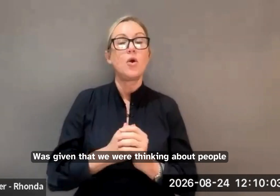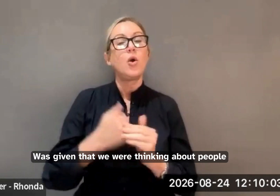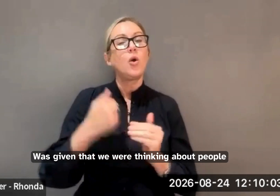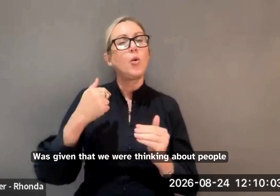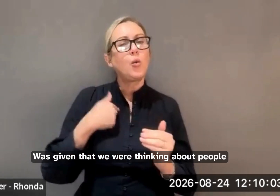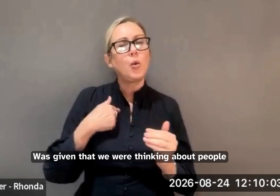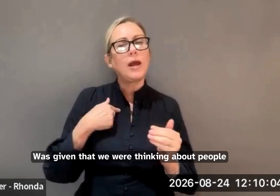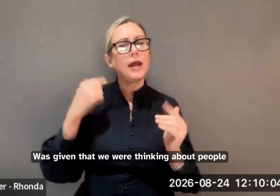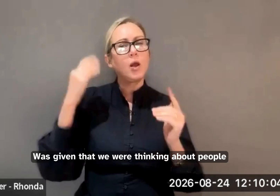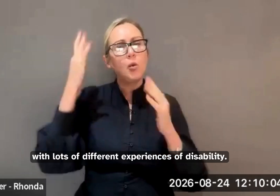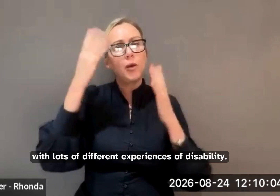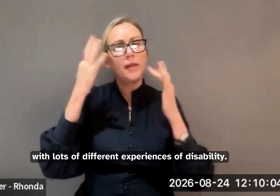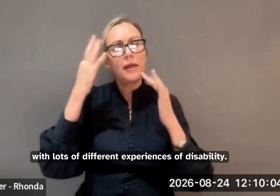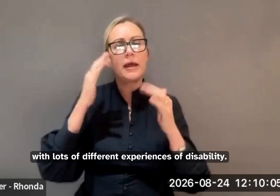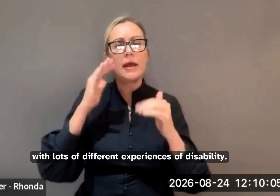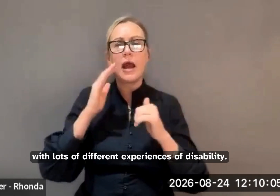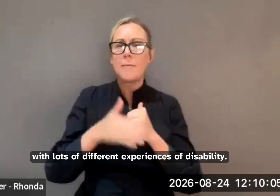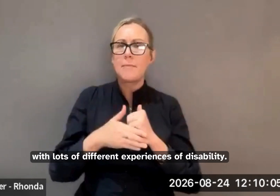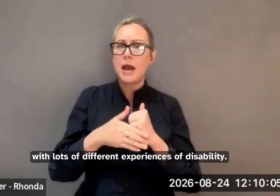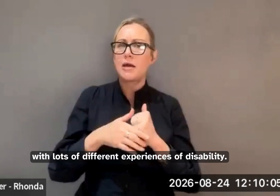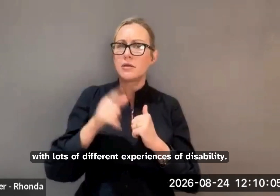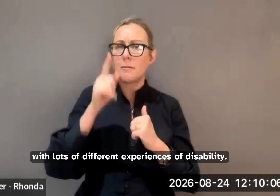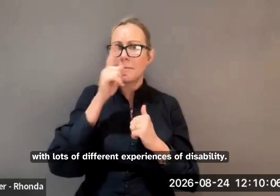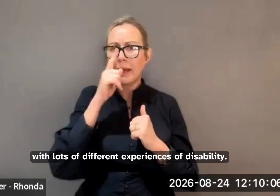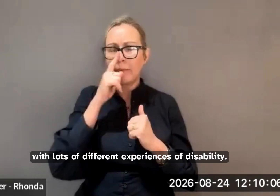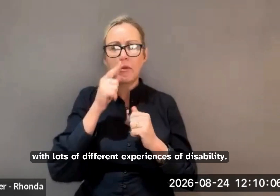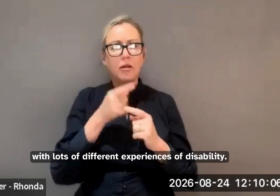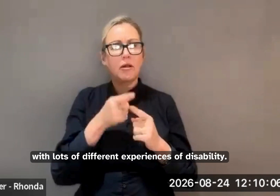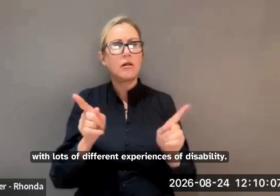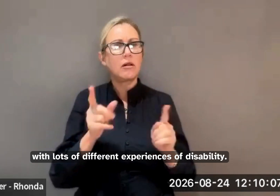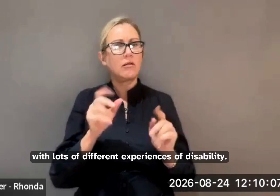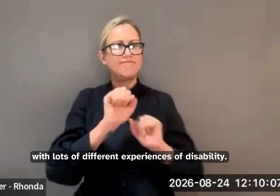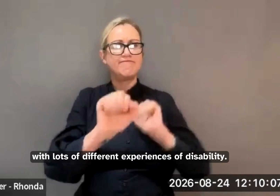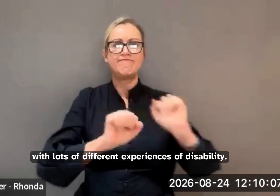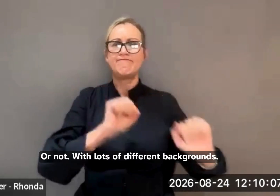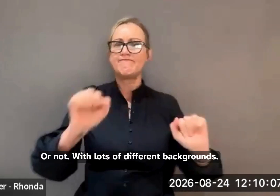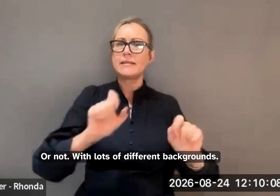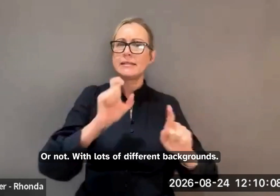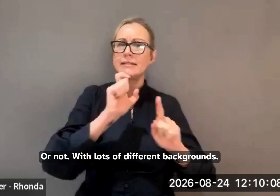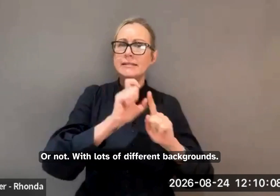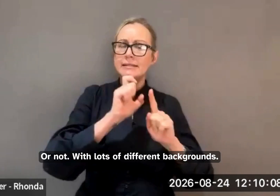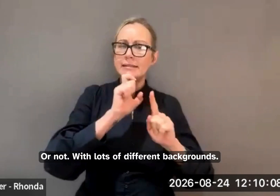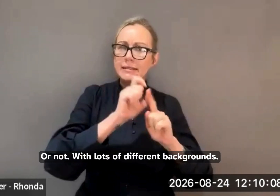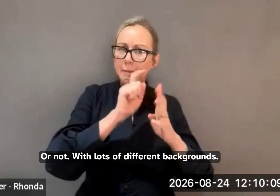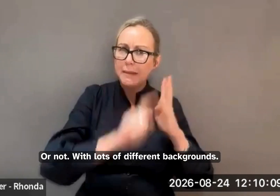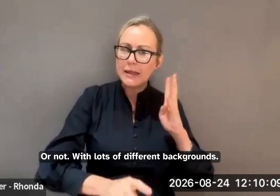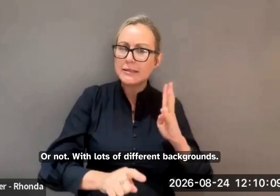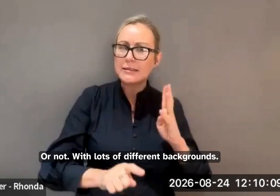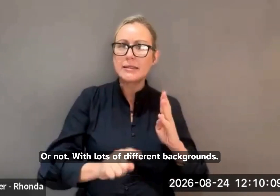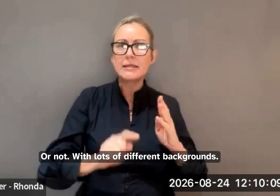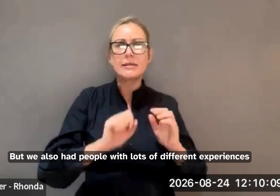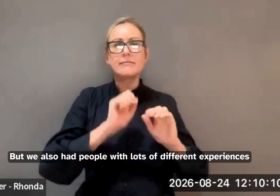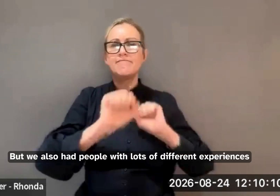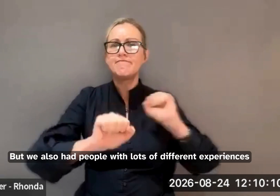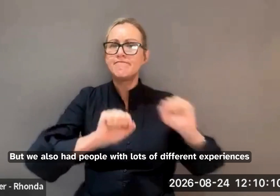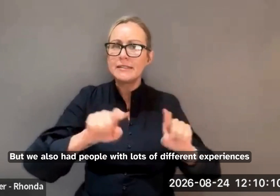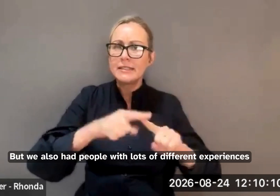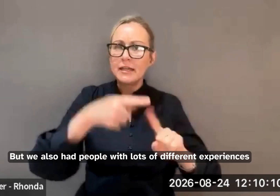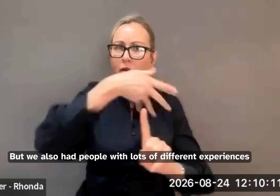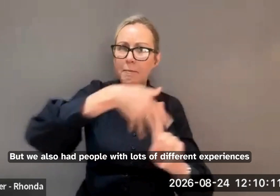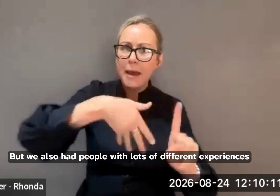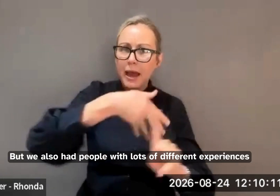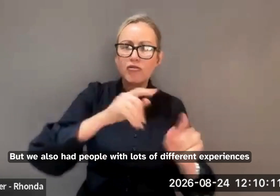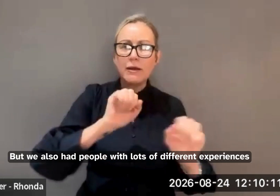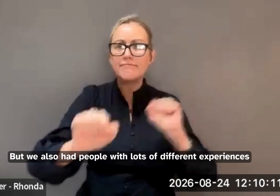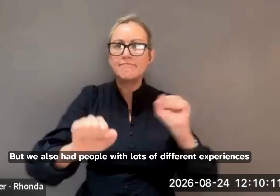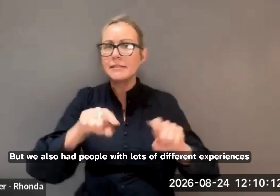about people with lots of different experiences of disability or not, with lots of different backgrounds, but we also had people